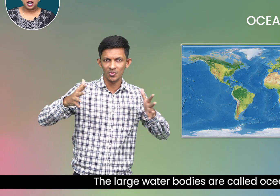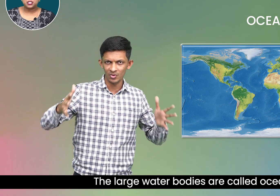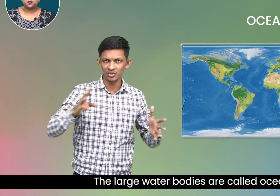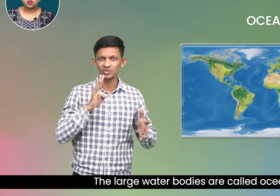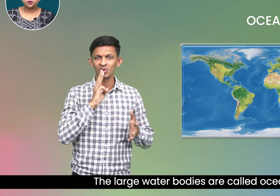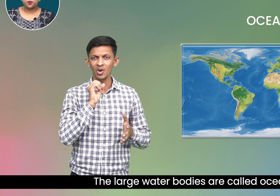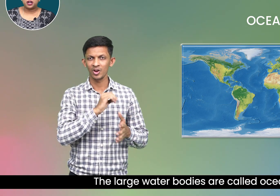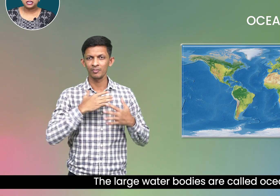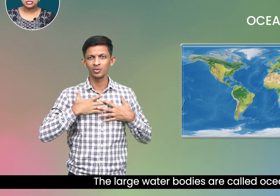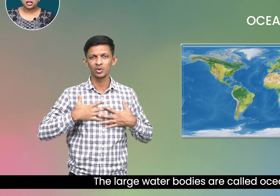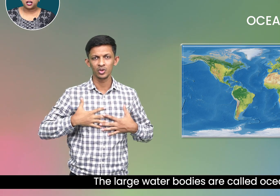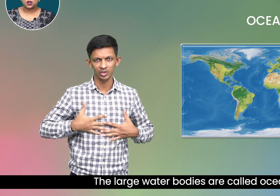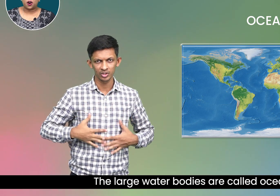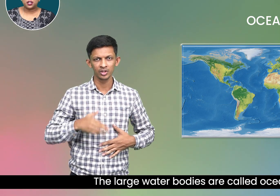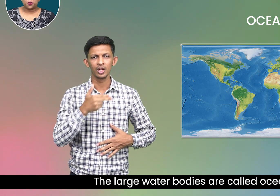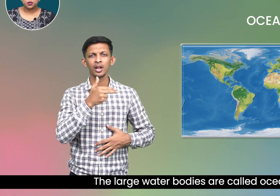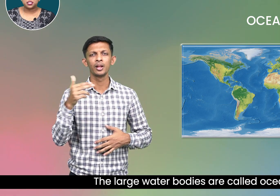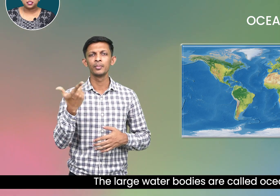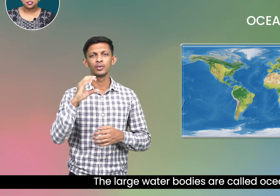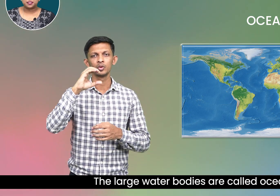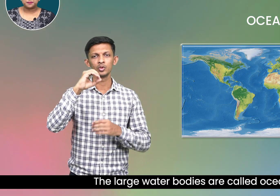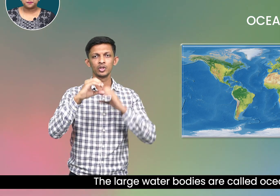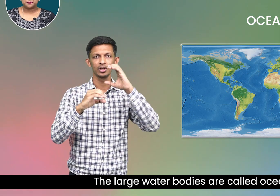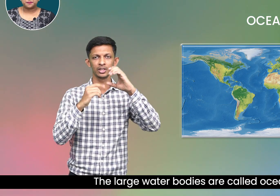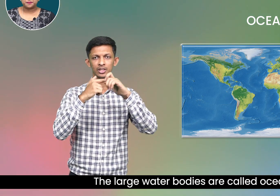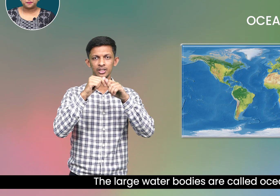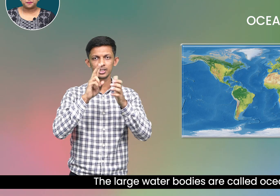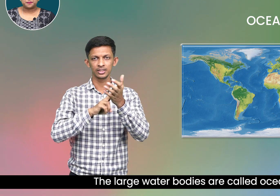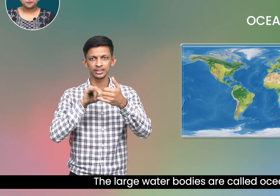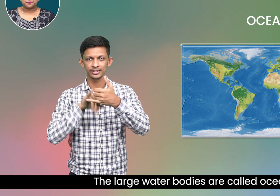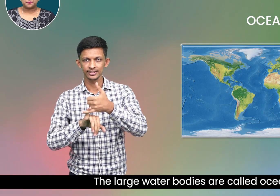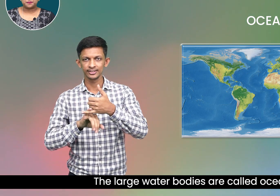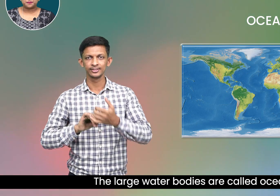The large water bodies are called oceans.